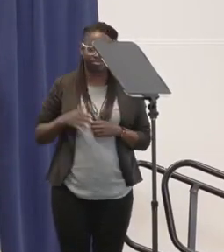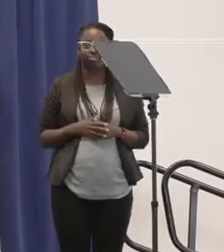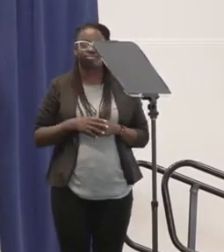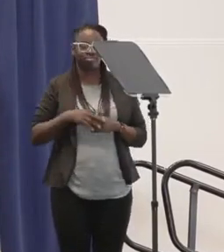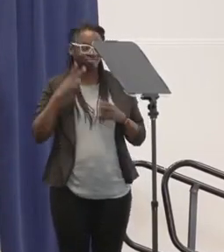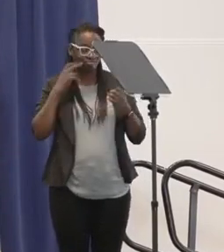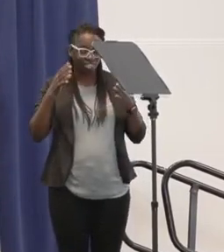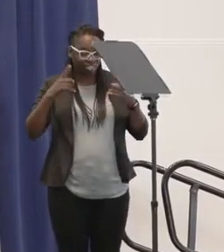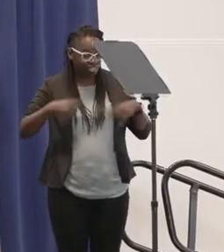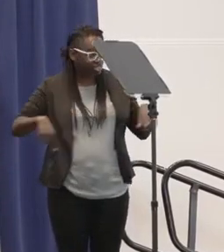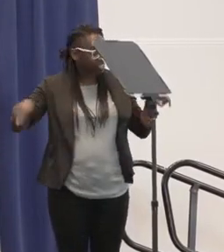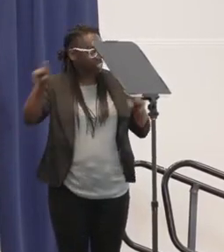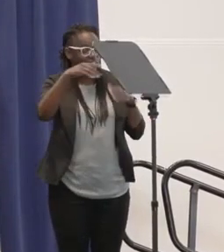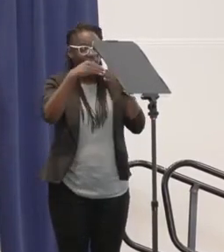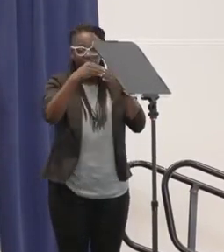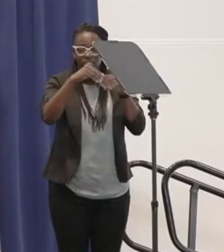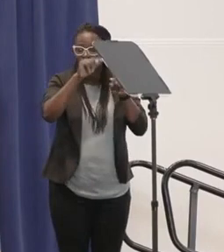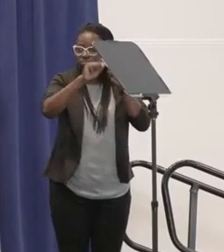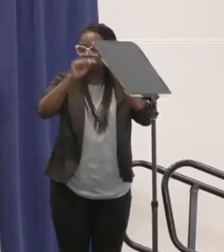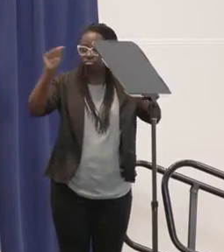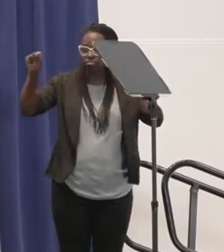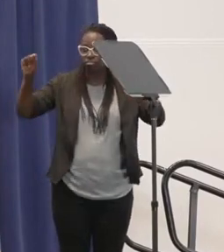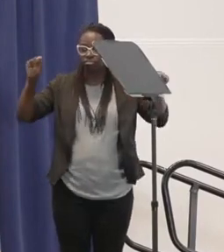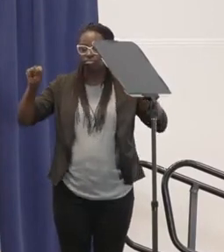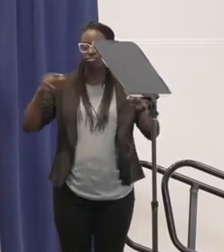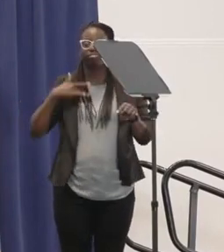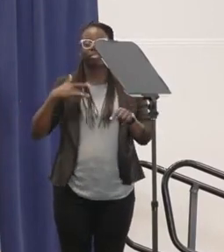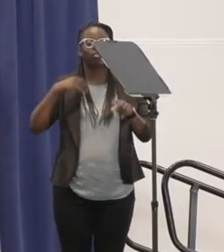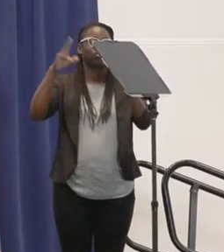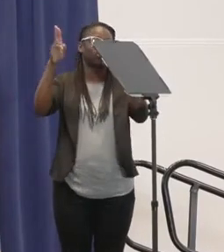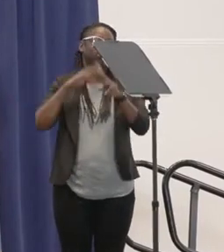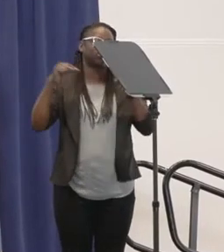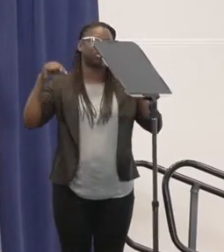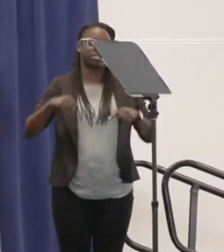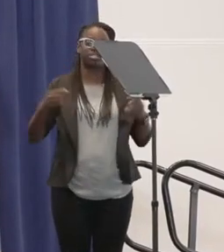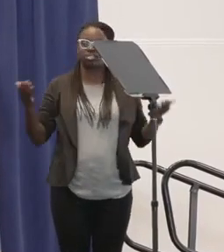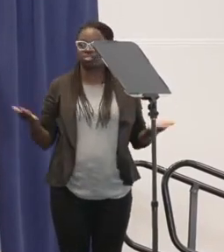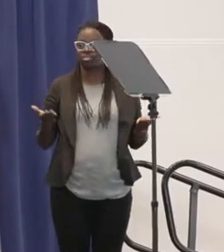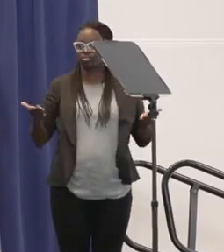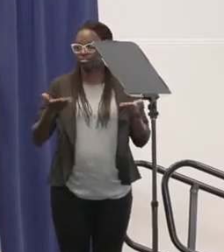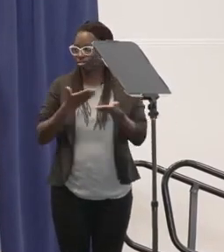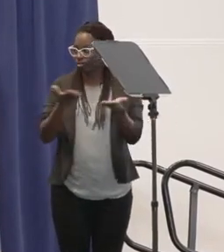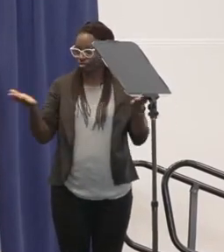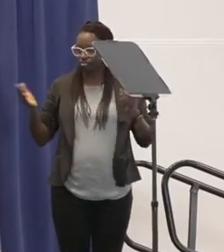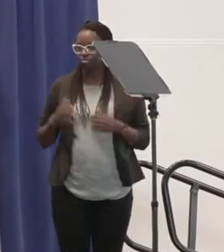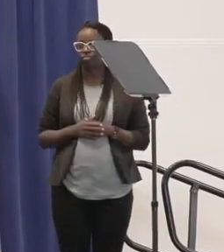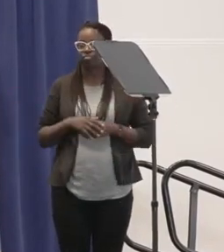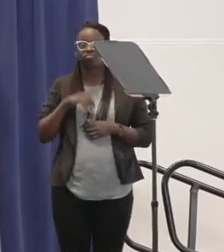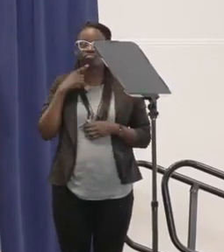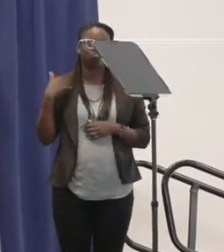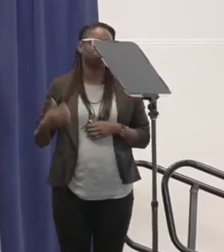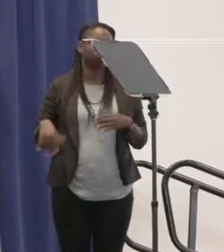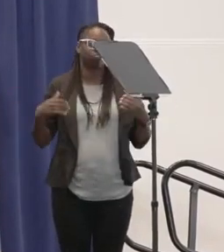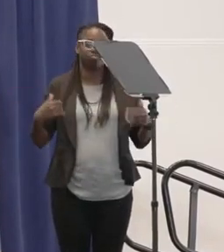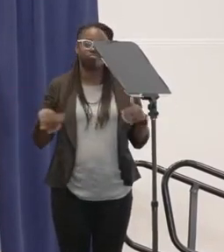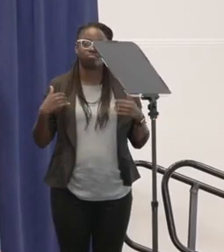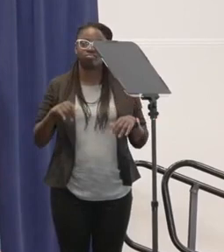leaders. It is a great honor to have all of you with us here